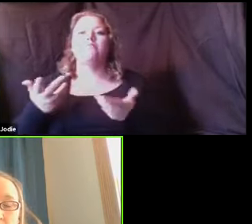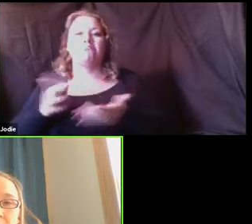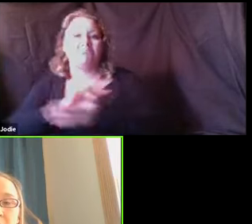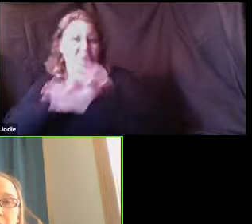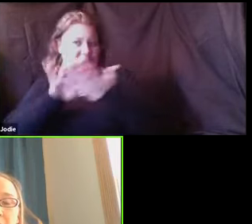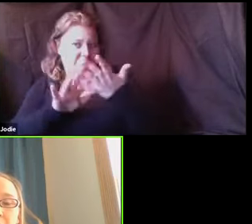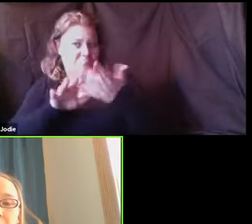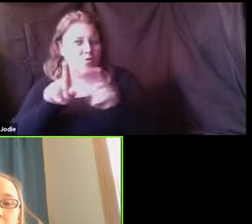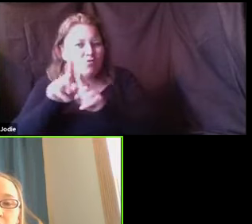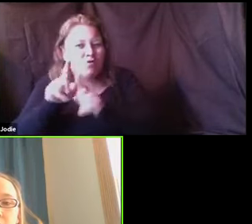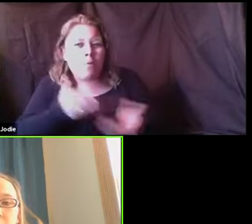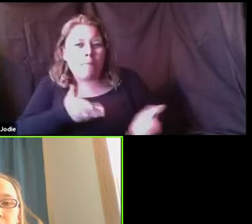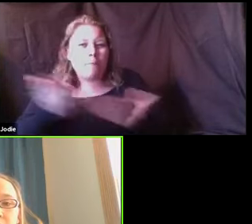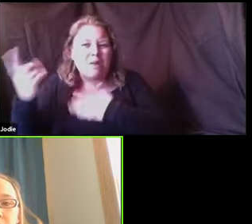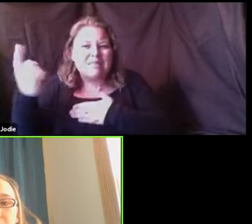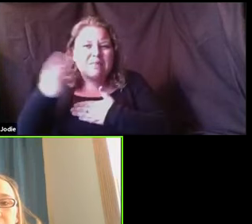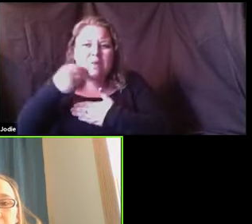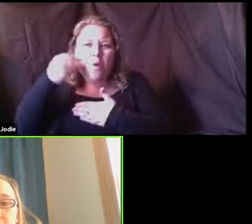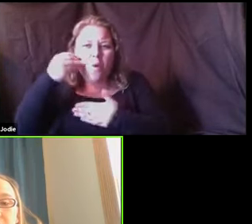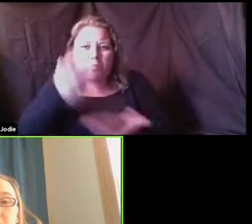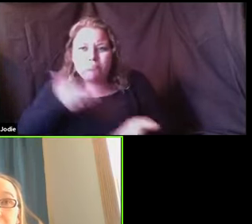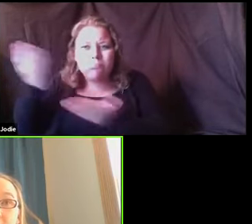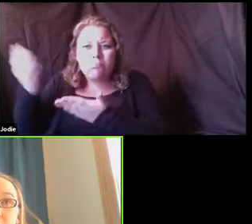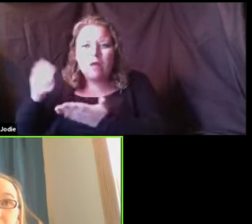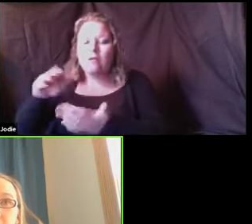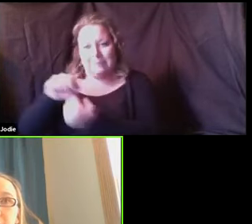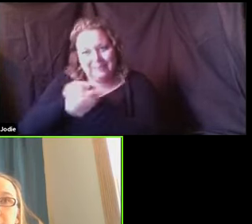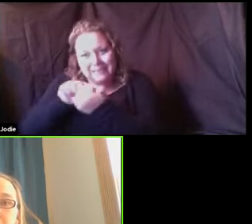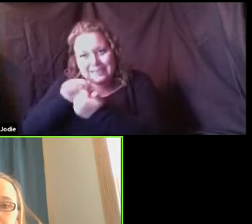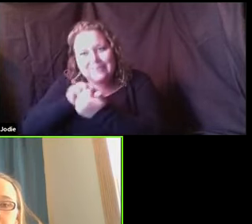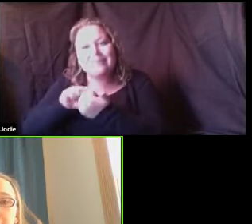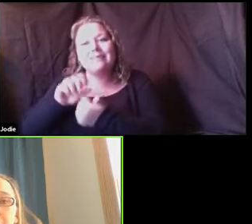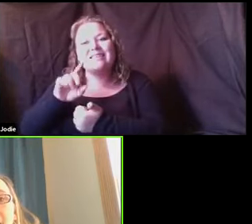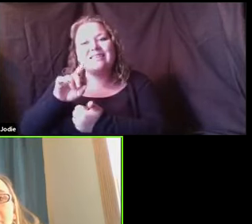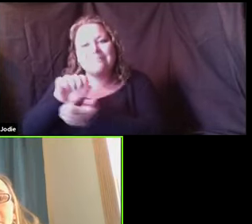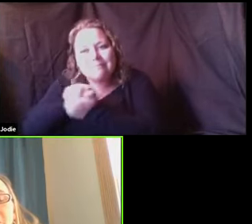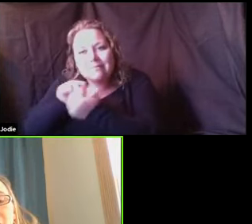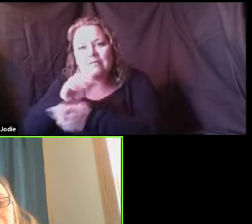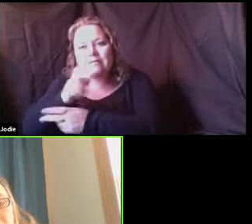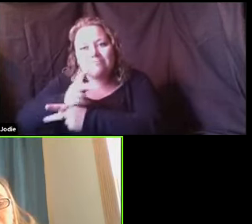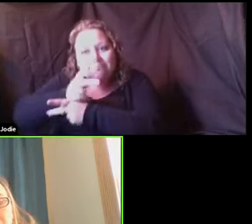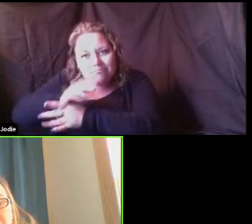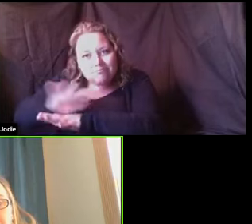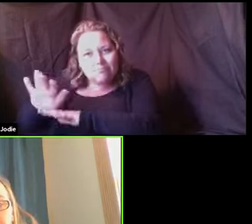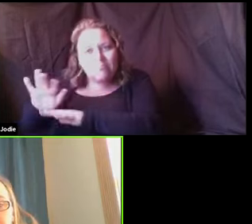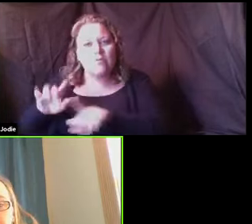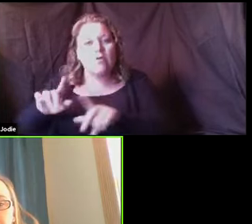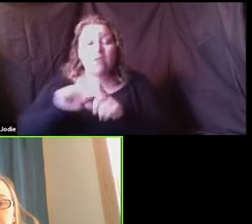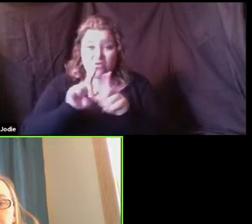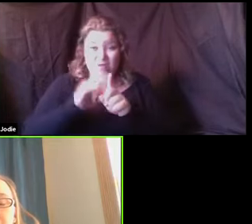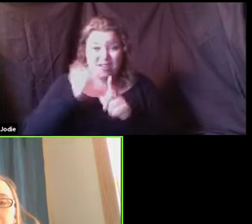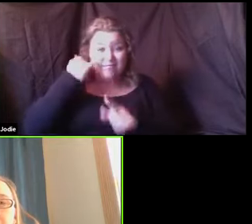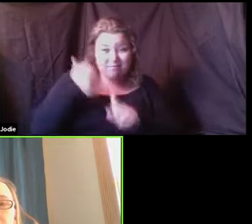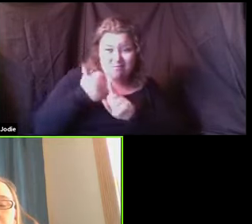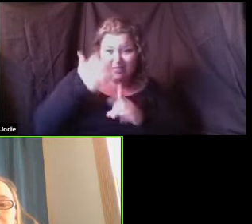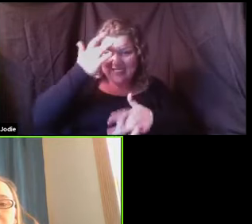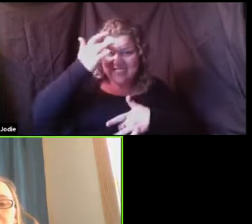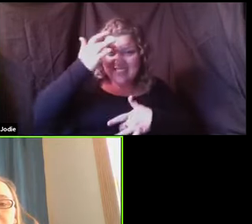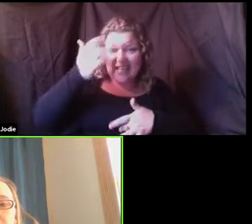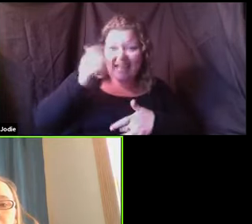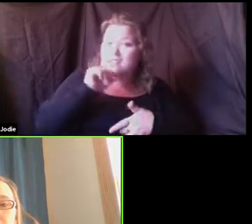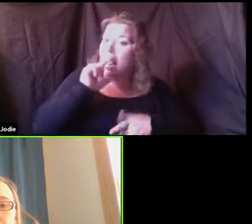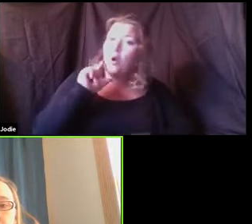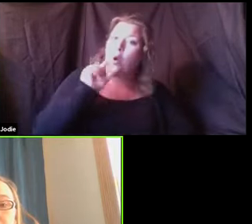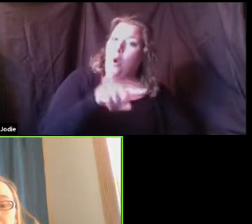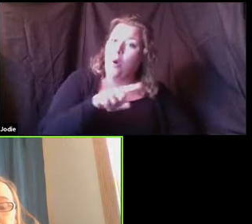else's home, all of those kind of things, not going out when you're ill, not having a garage sale when you're ill. Those kind